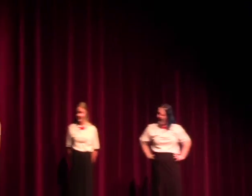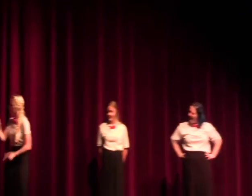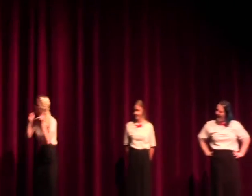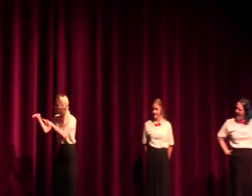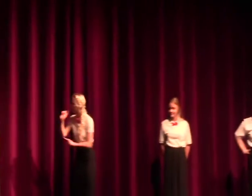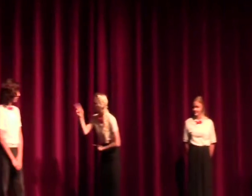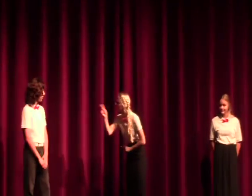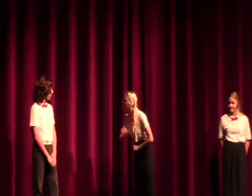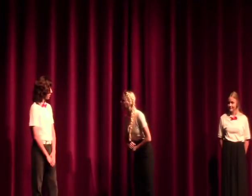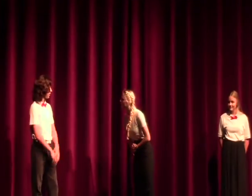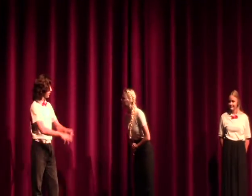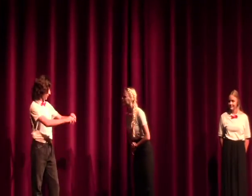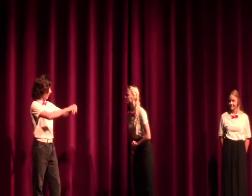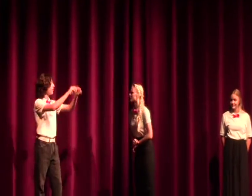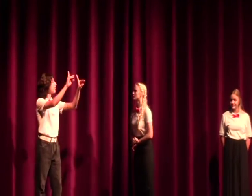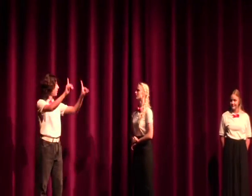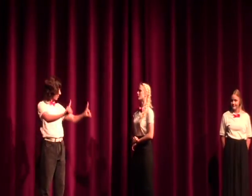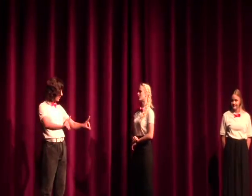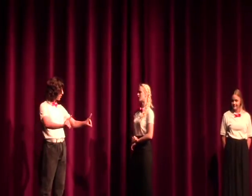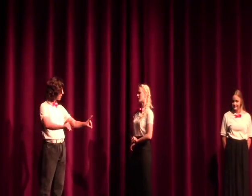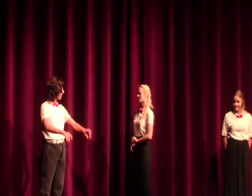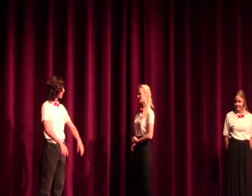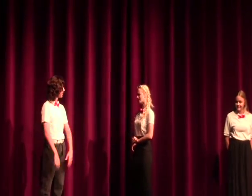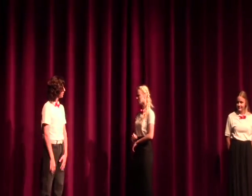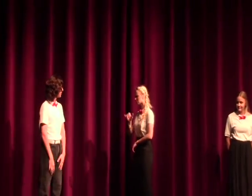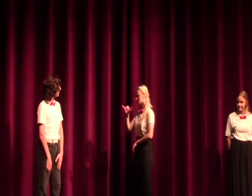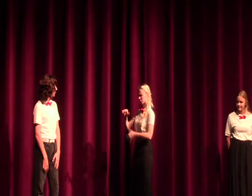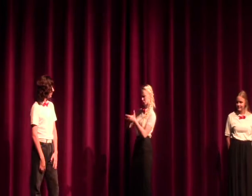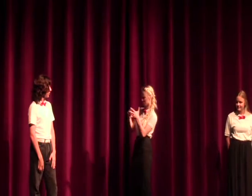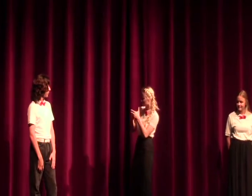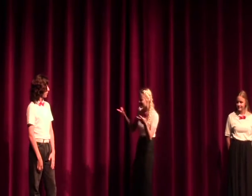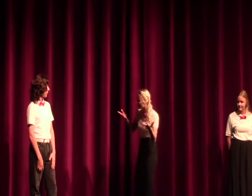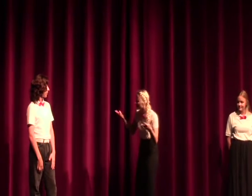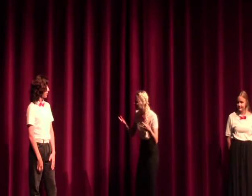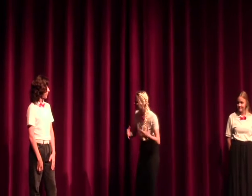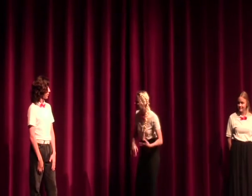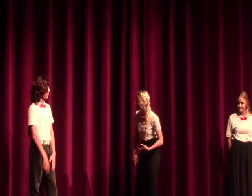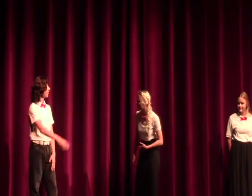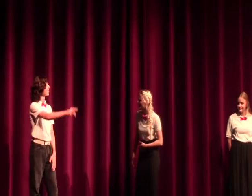Where are you going? McDonald's. What's that mean?